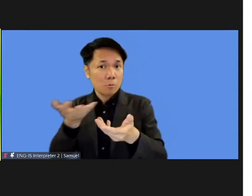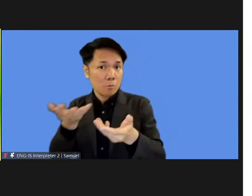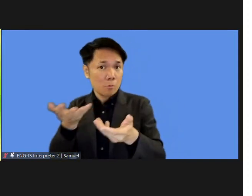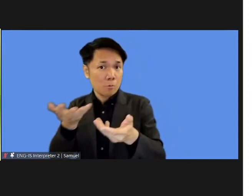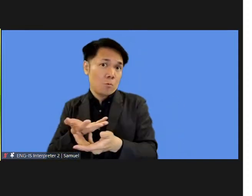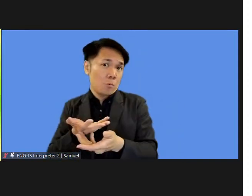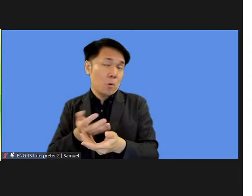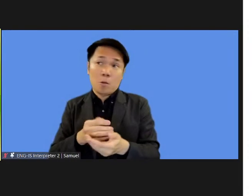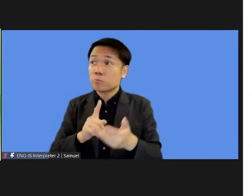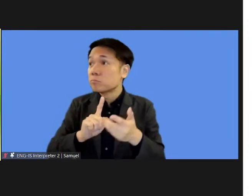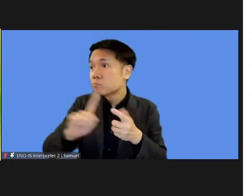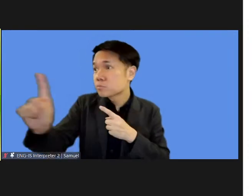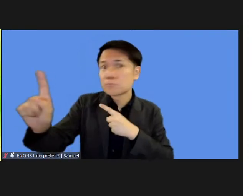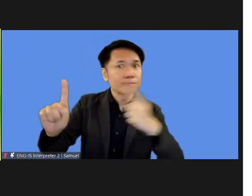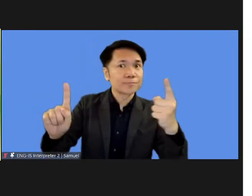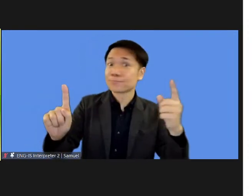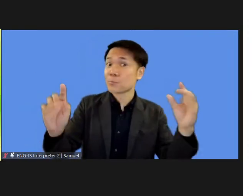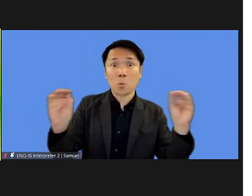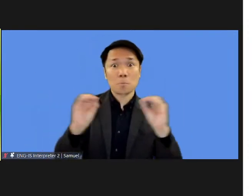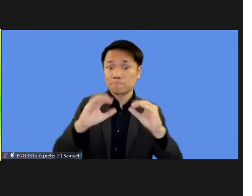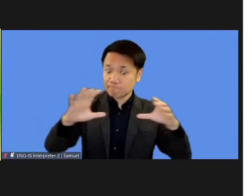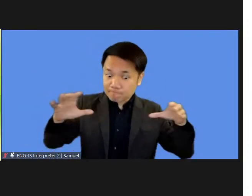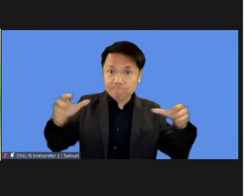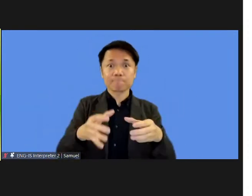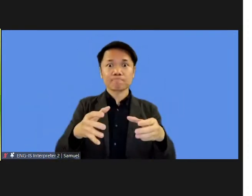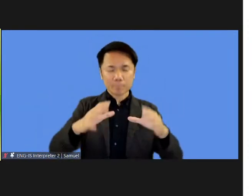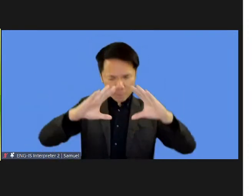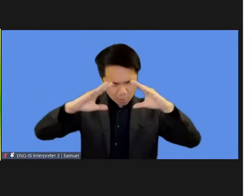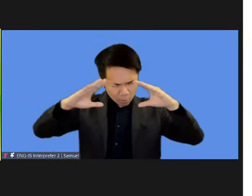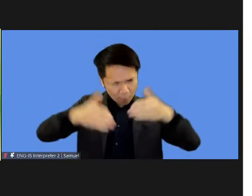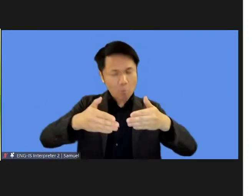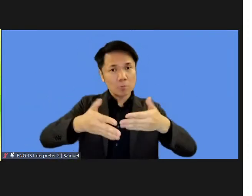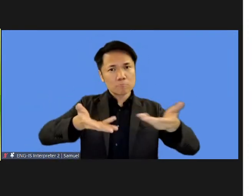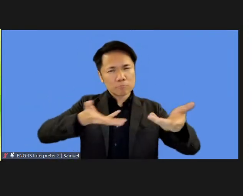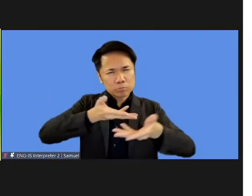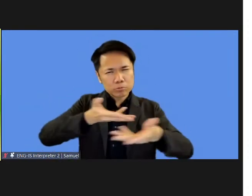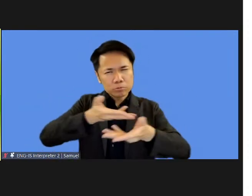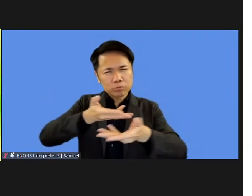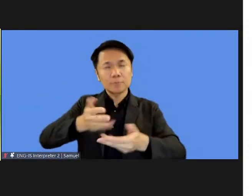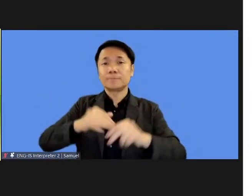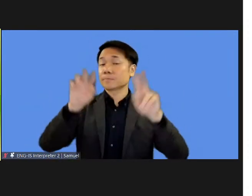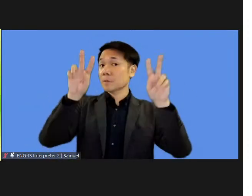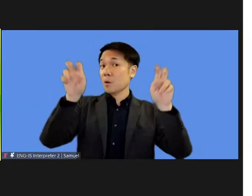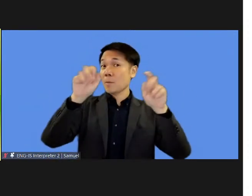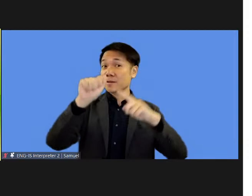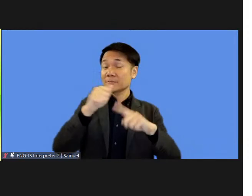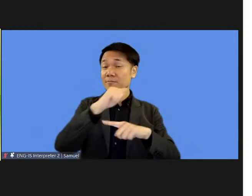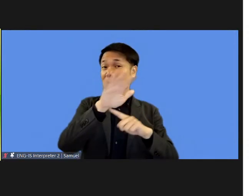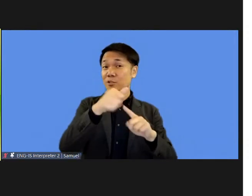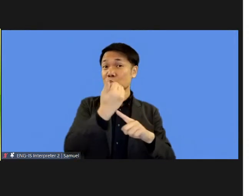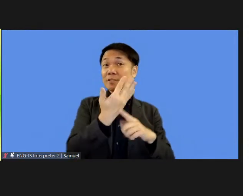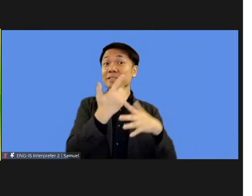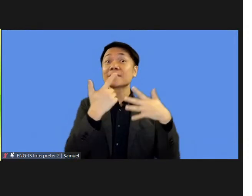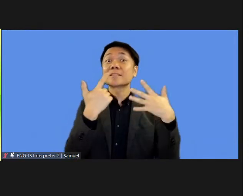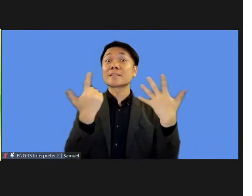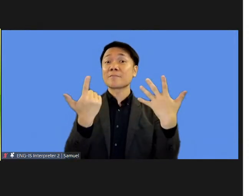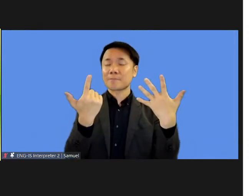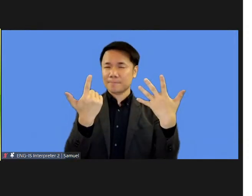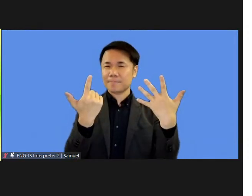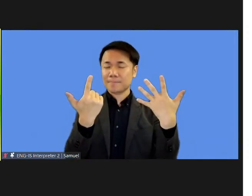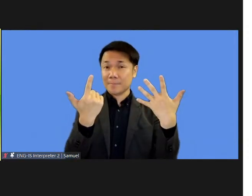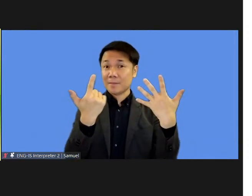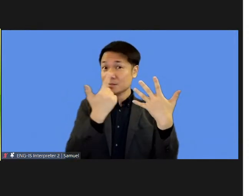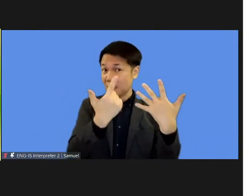room. But basically, on the SDG 7, on all the targets, the depressing news is